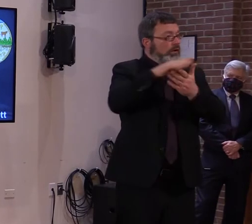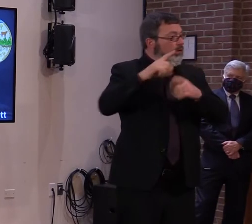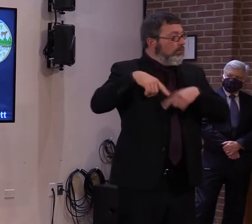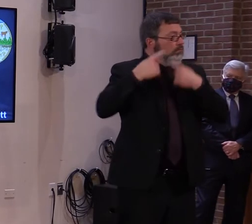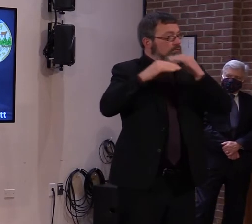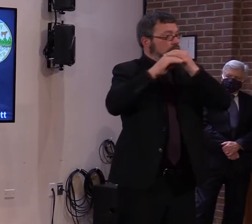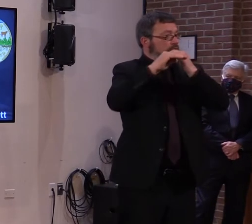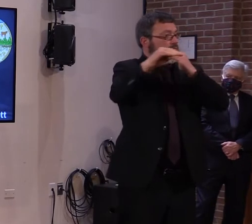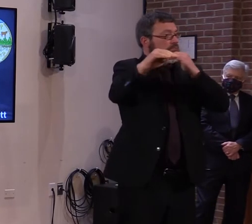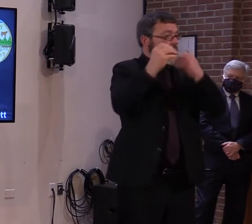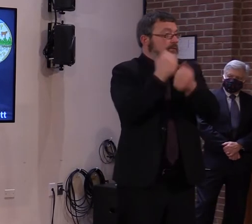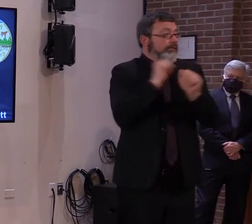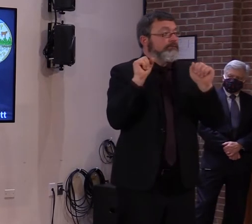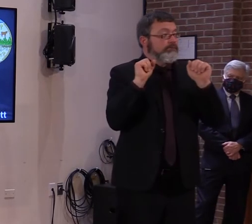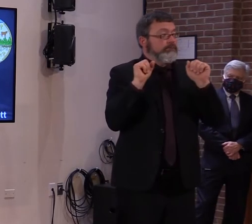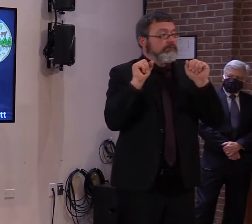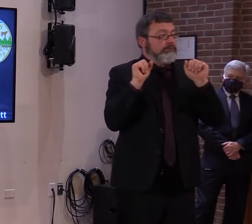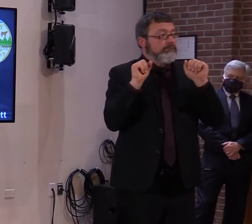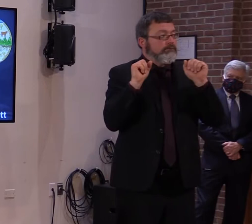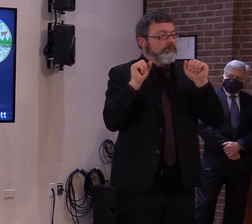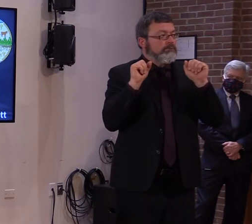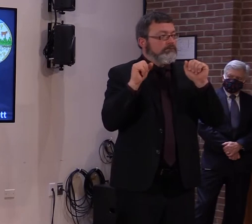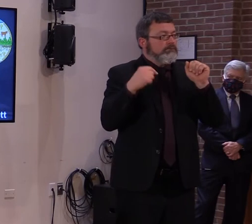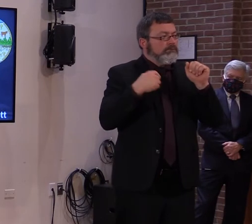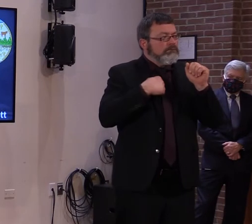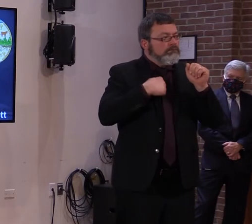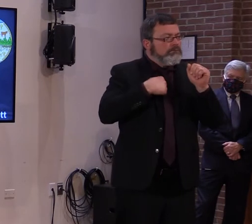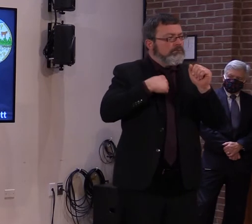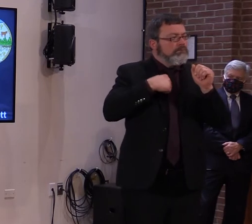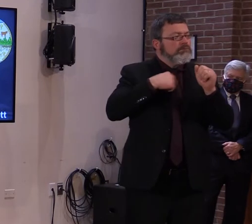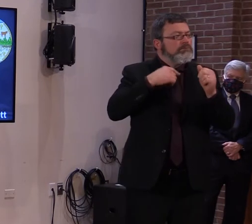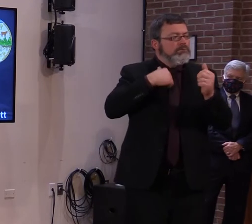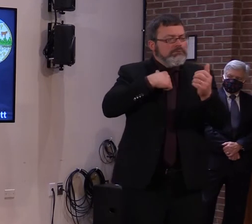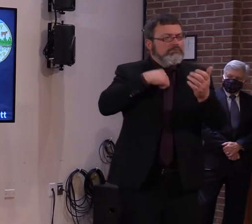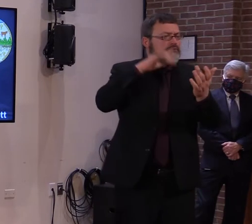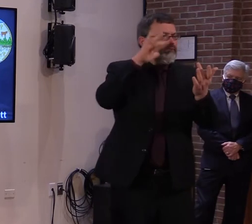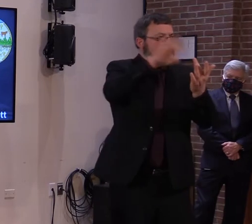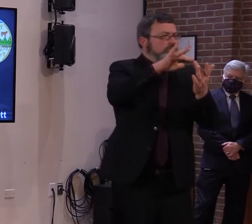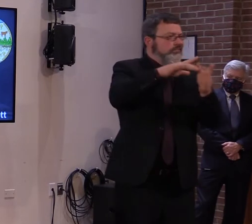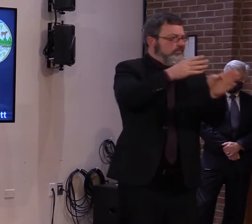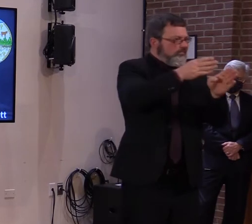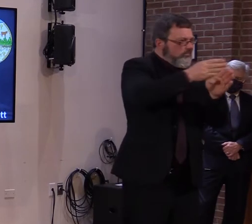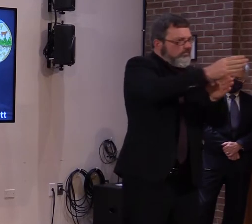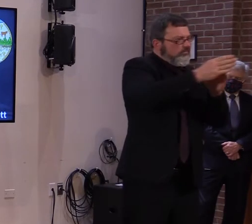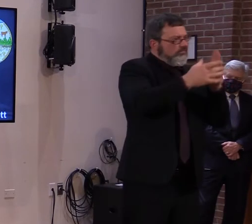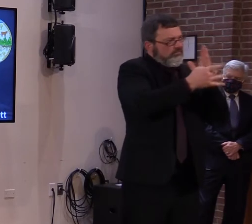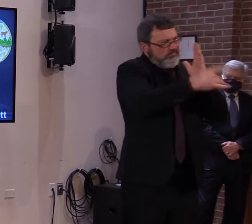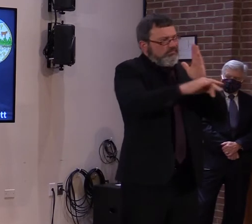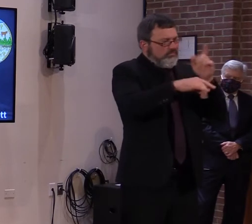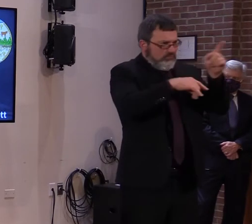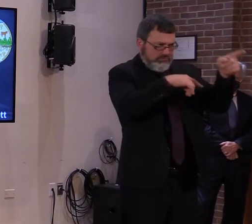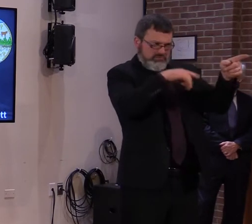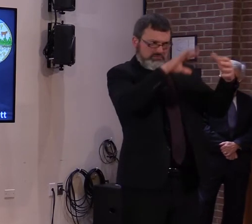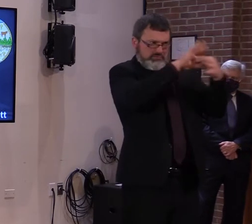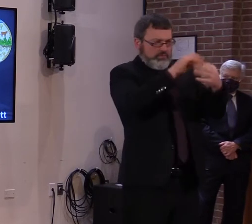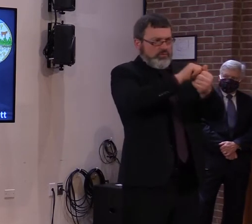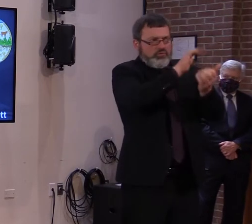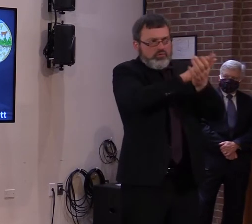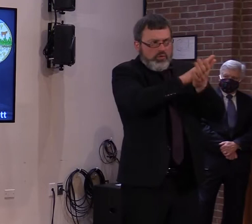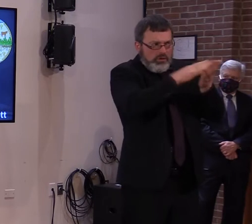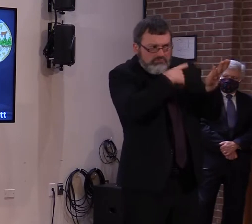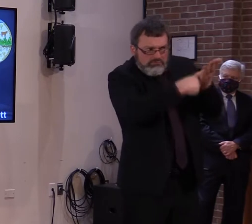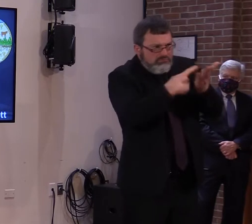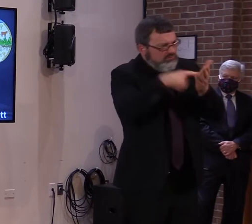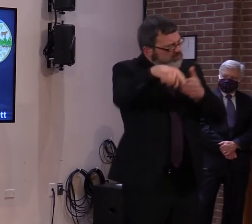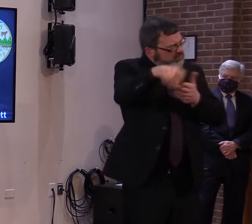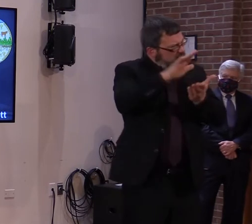He observed that the data in Vermont across the nation, particularly in Western Europe, is reassuring in that schools can operate safely during this